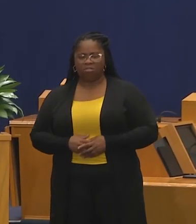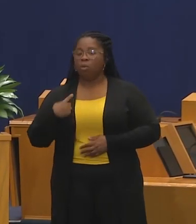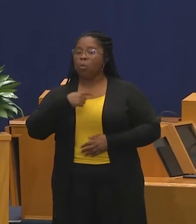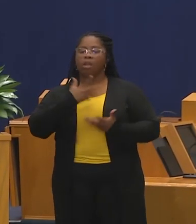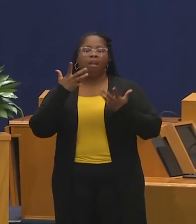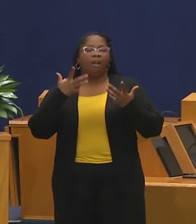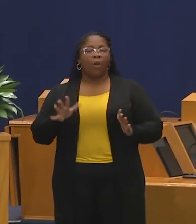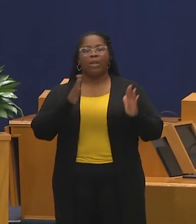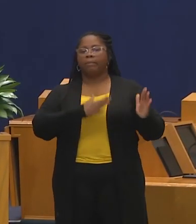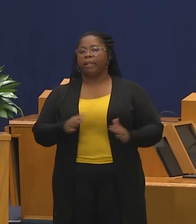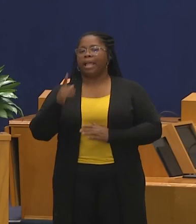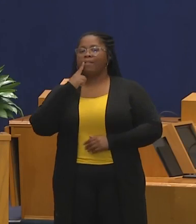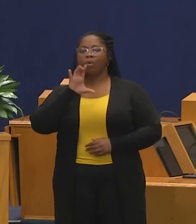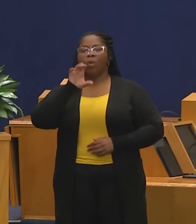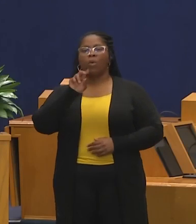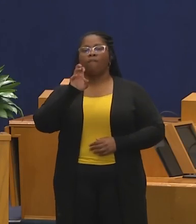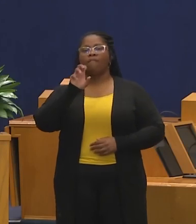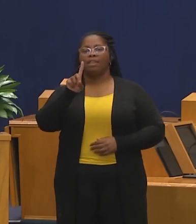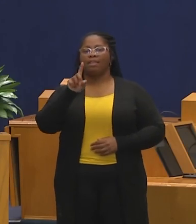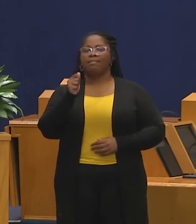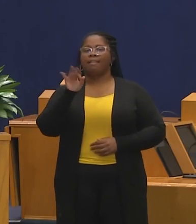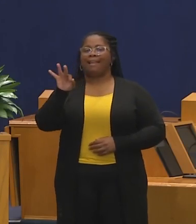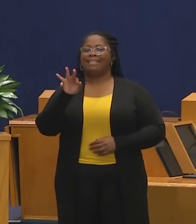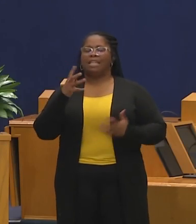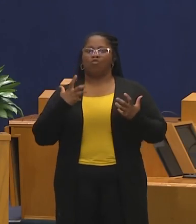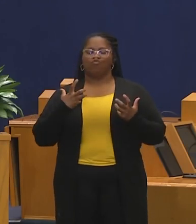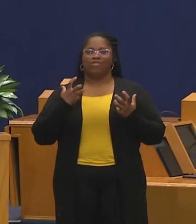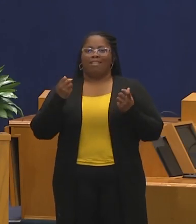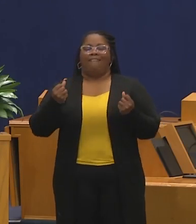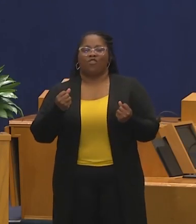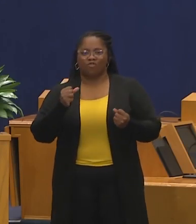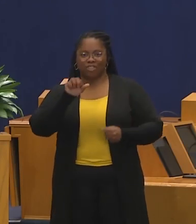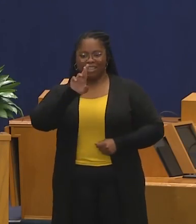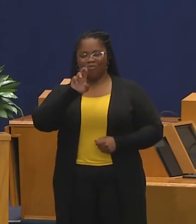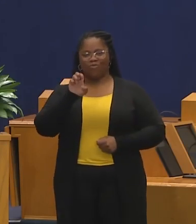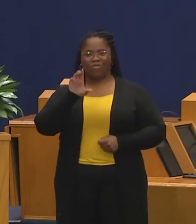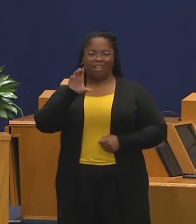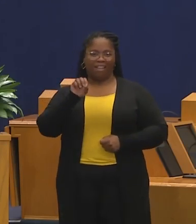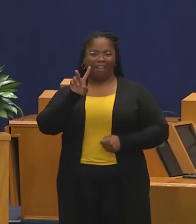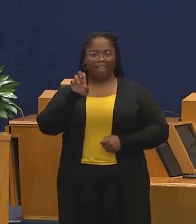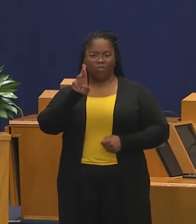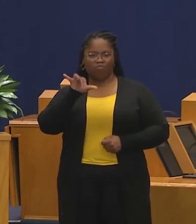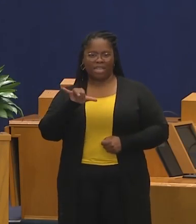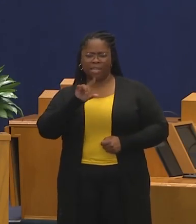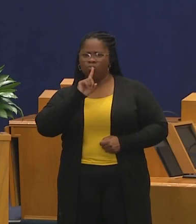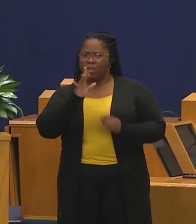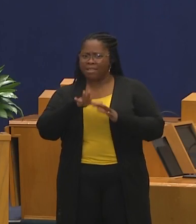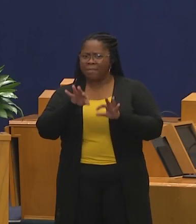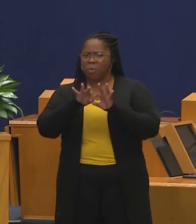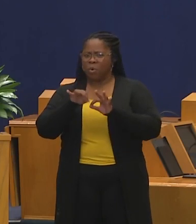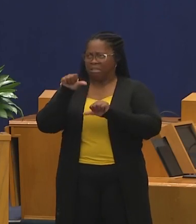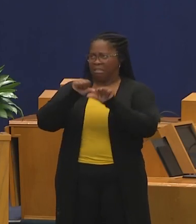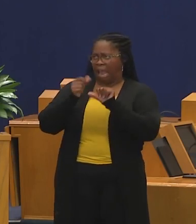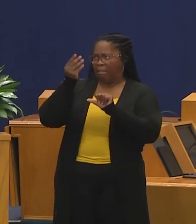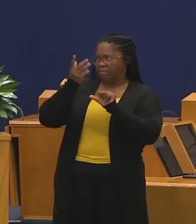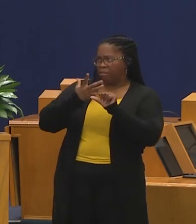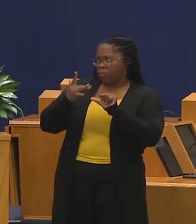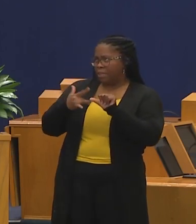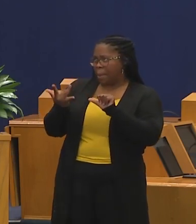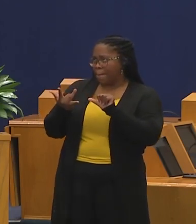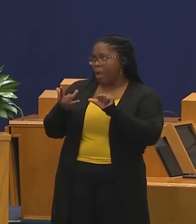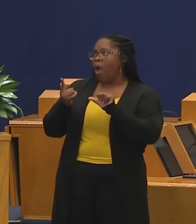County's COVID-19 recovery phase, and it's really important that we be informed by science, and we need the ability